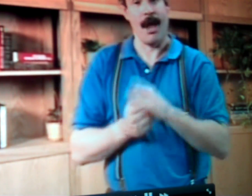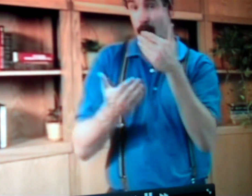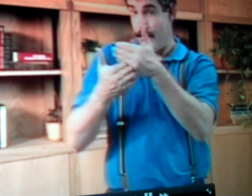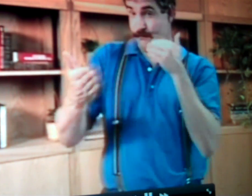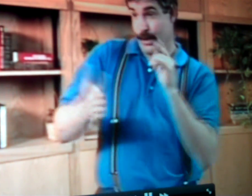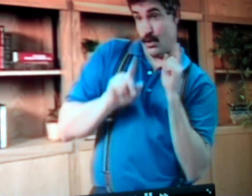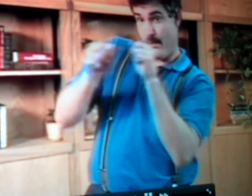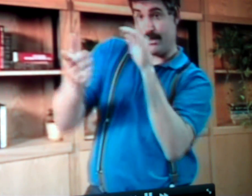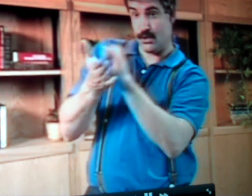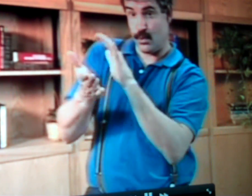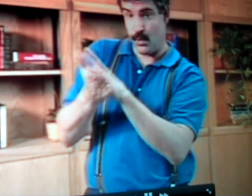University.